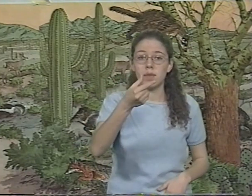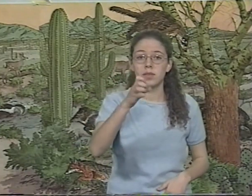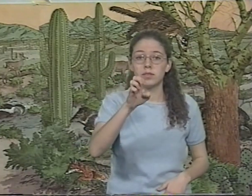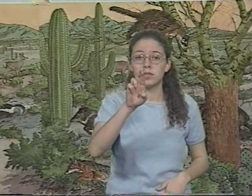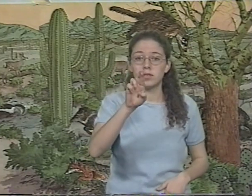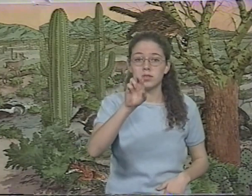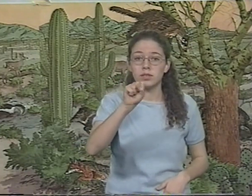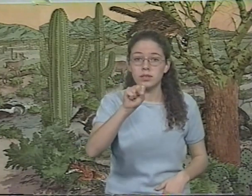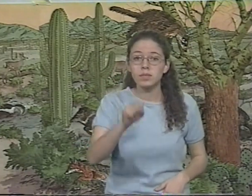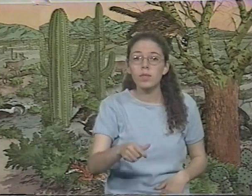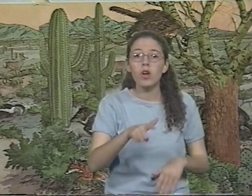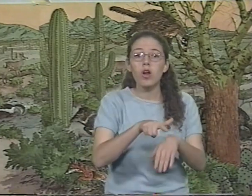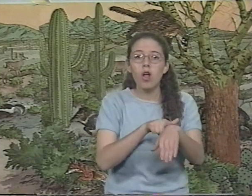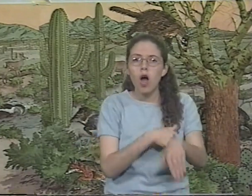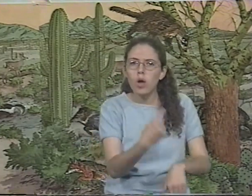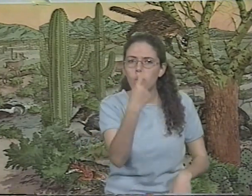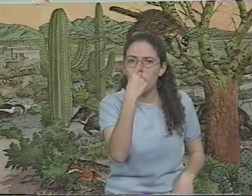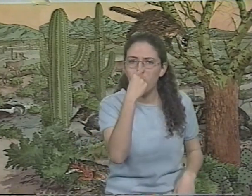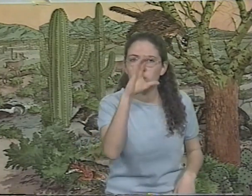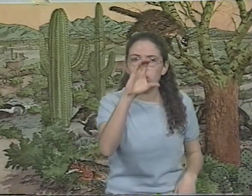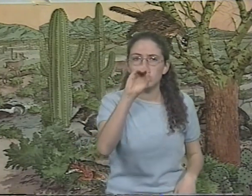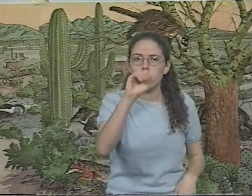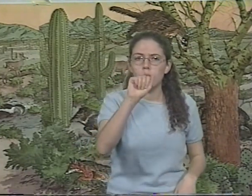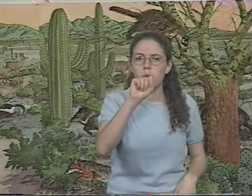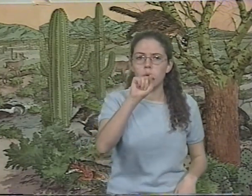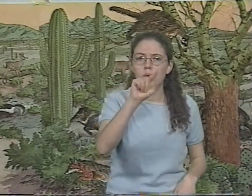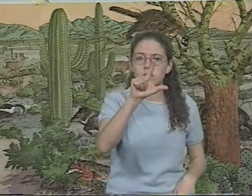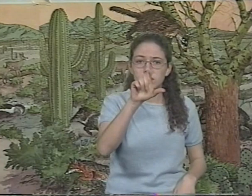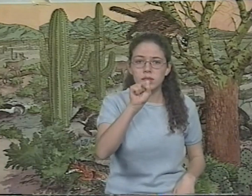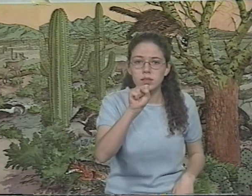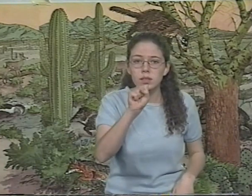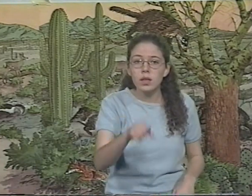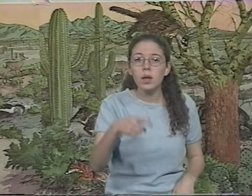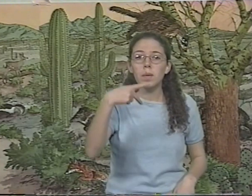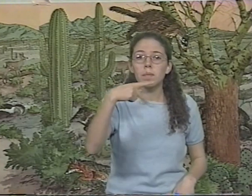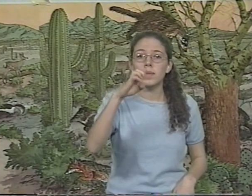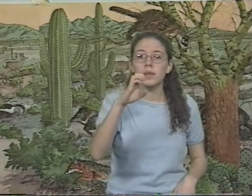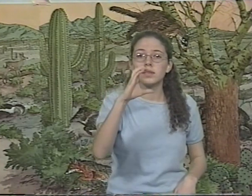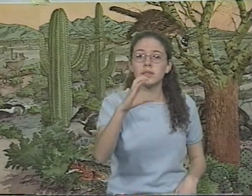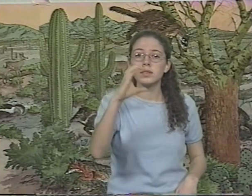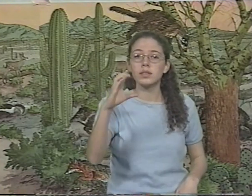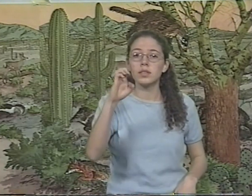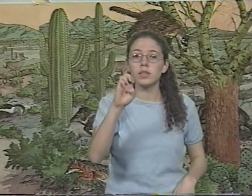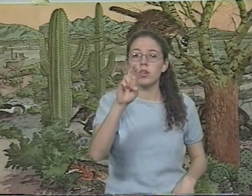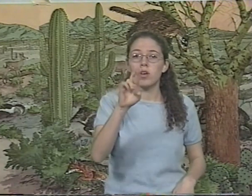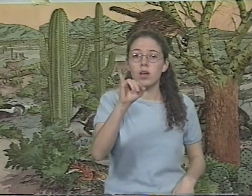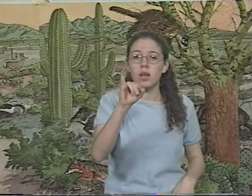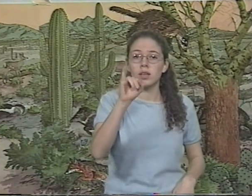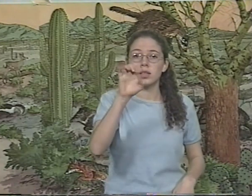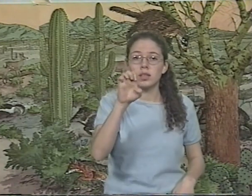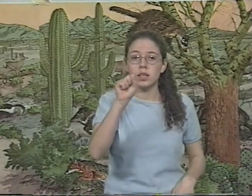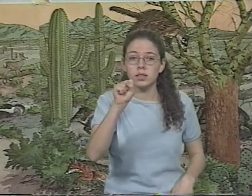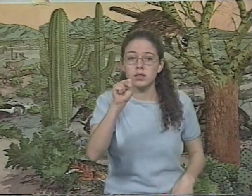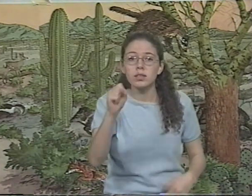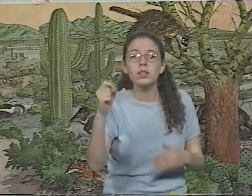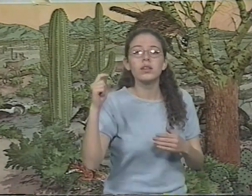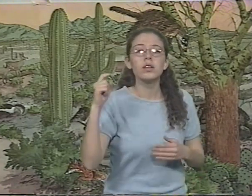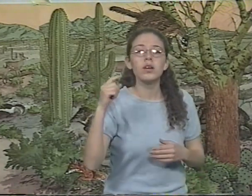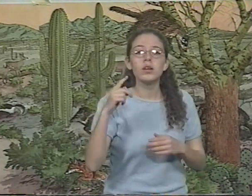-nosed coates, the pecaris, sometimes called jovelinas, the short-tempered wild